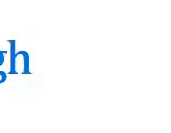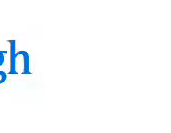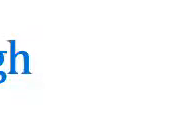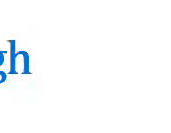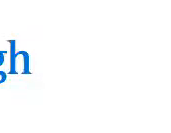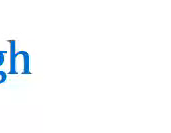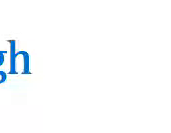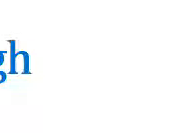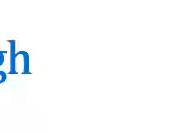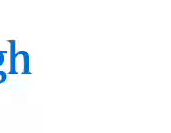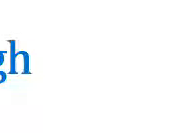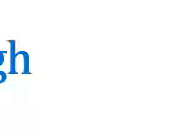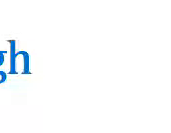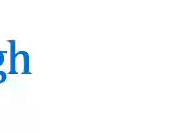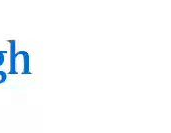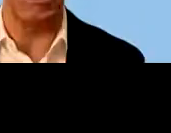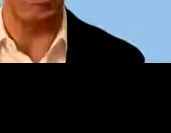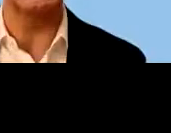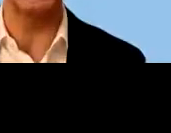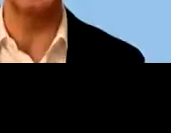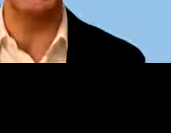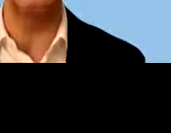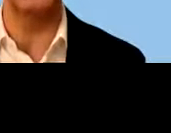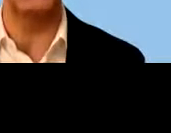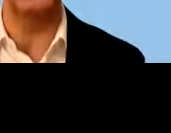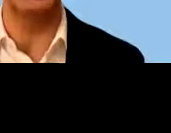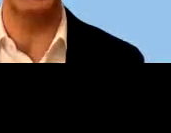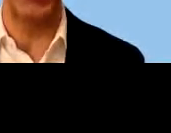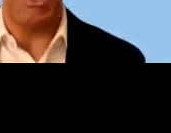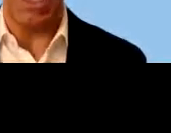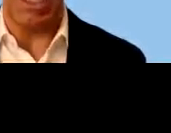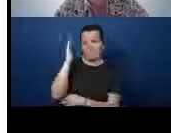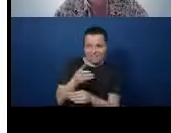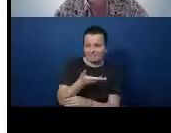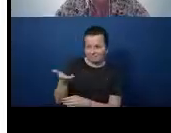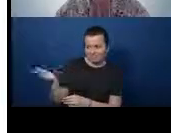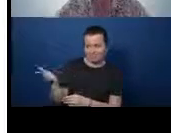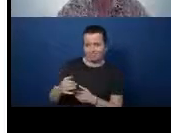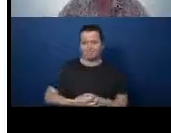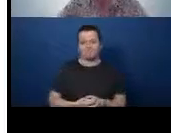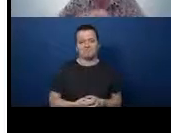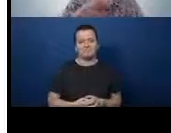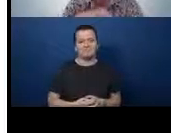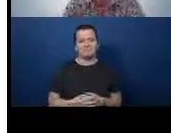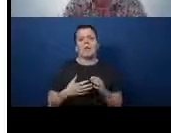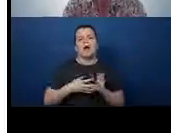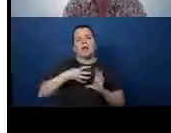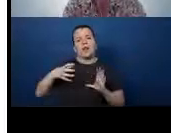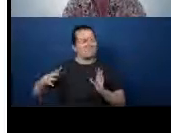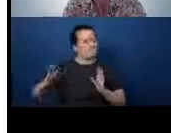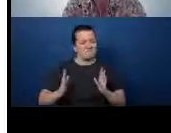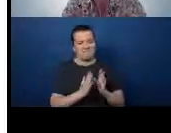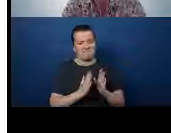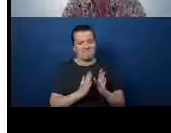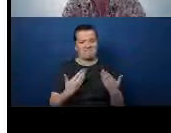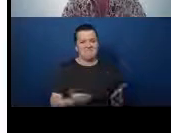to answer your questions. So without further ado, I will now welcome the representatives from